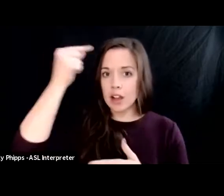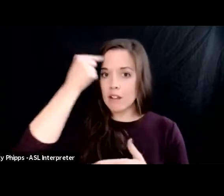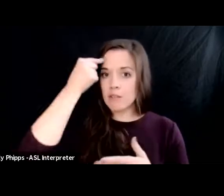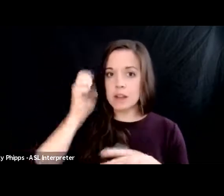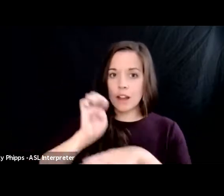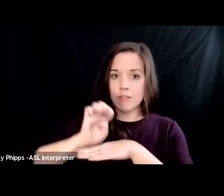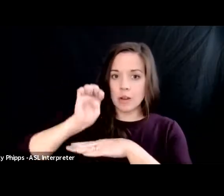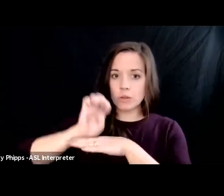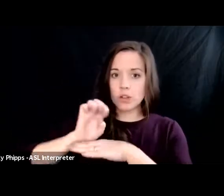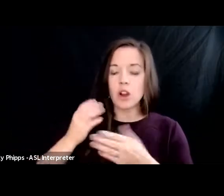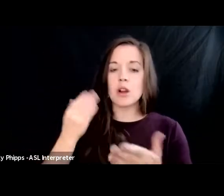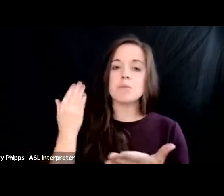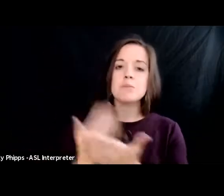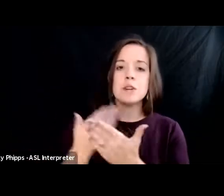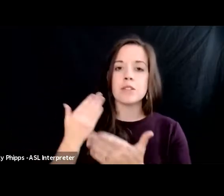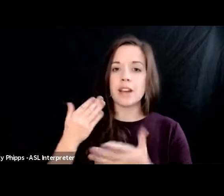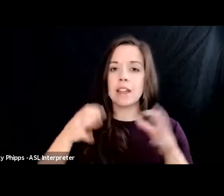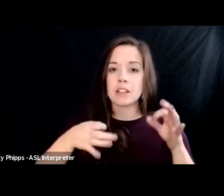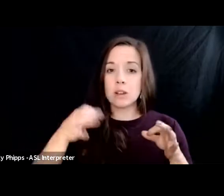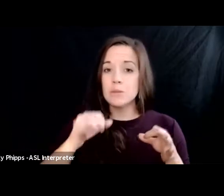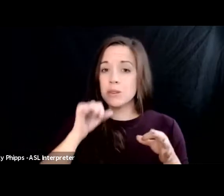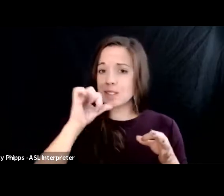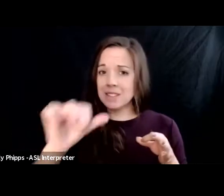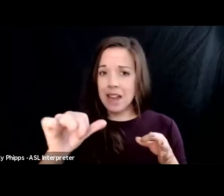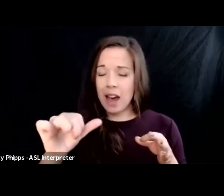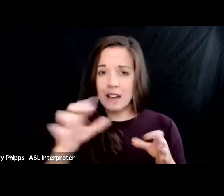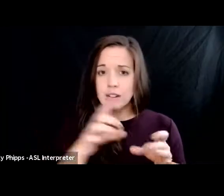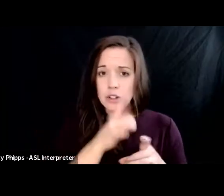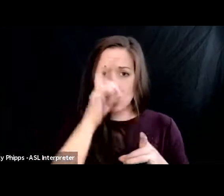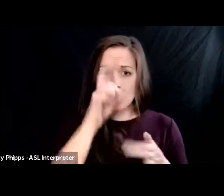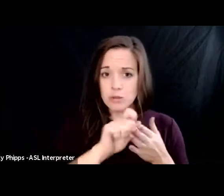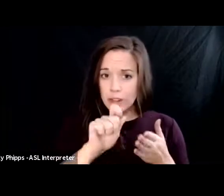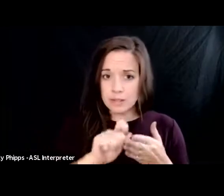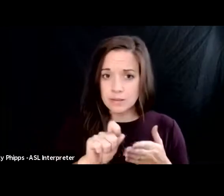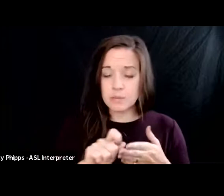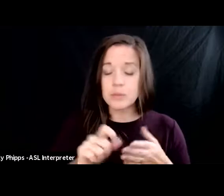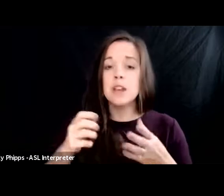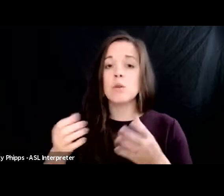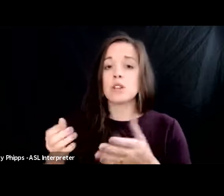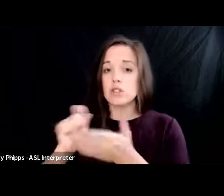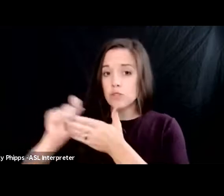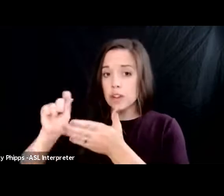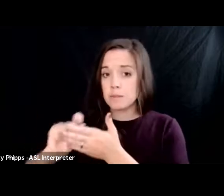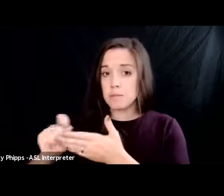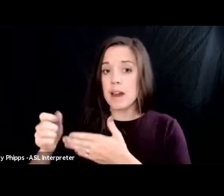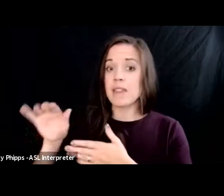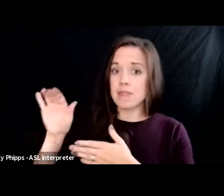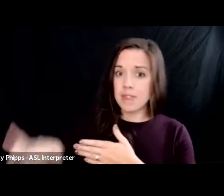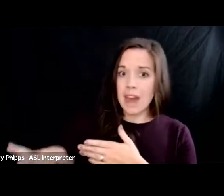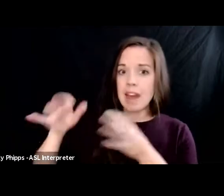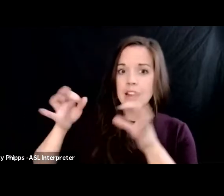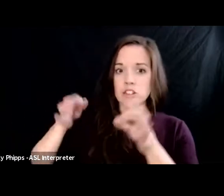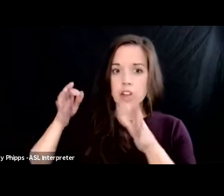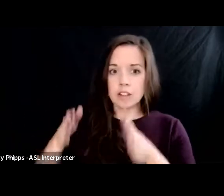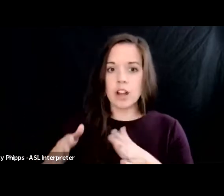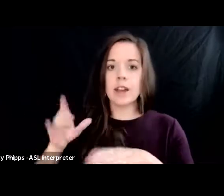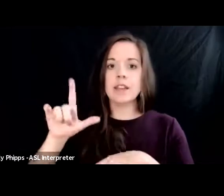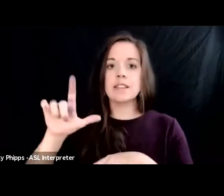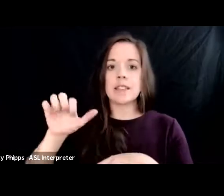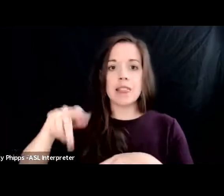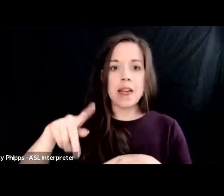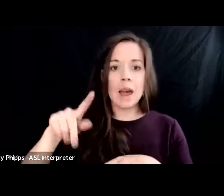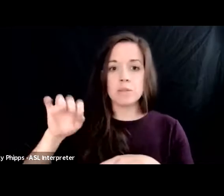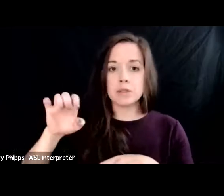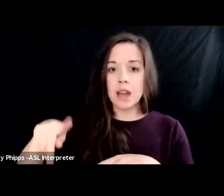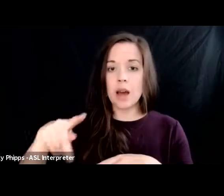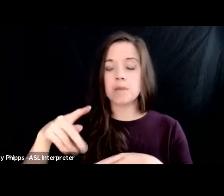that the judgment was not ghost written but that it was written by the presiding judge on his laptop computer saved